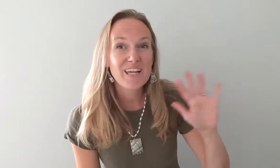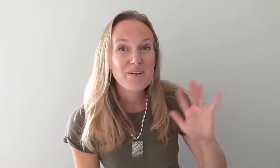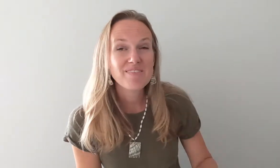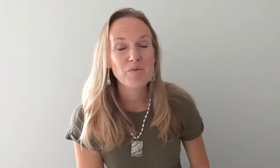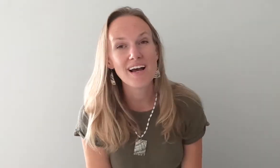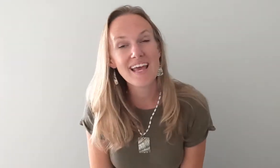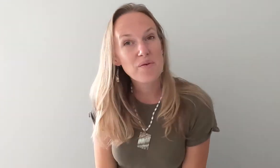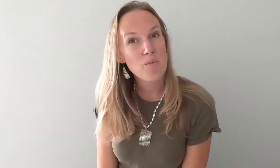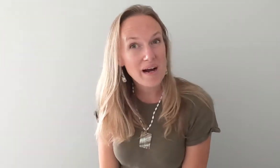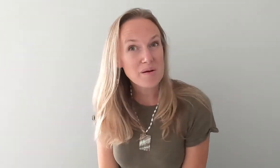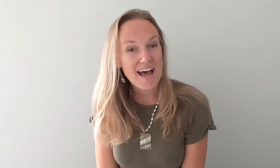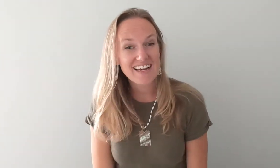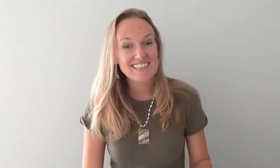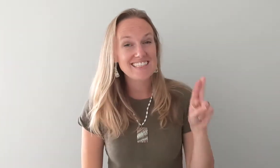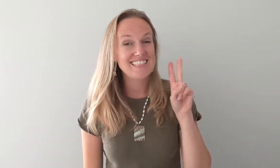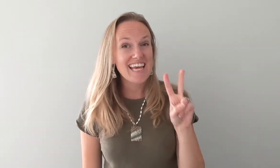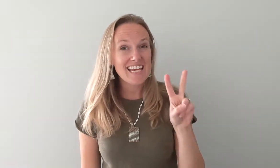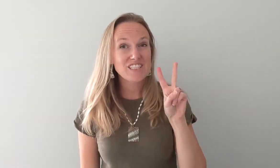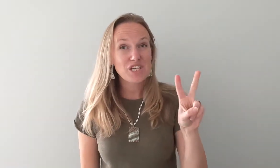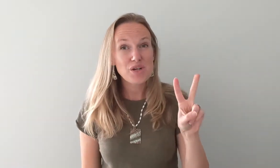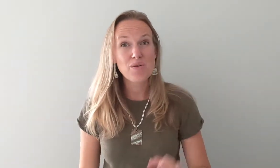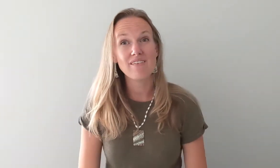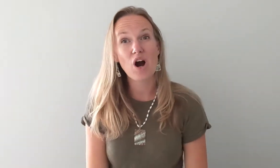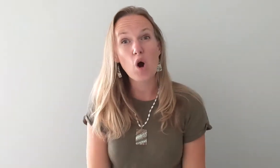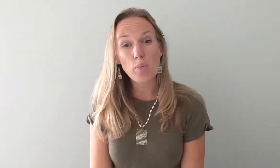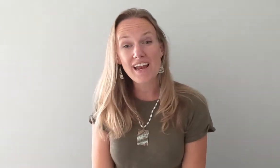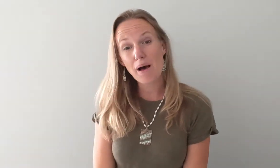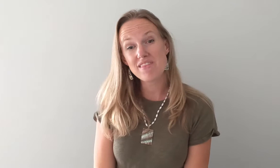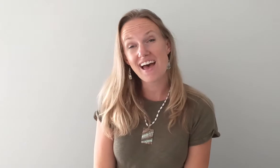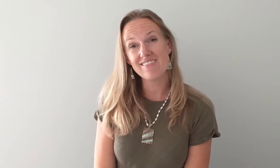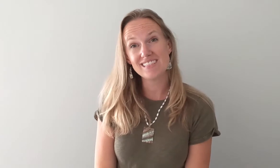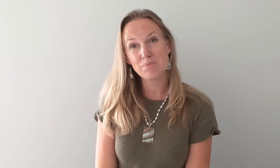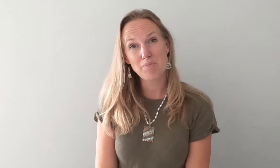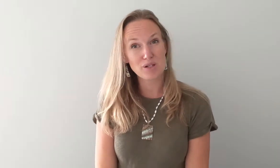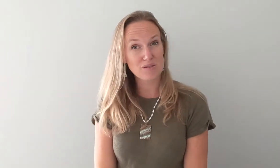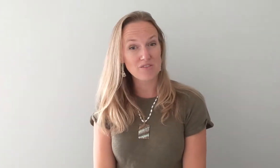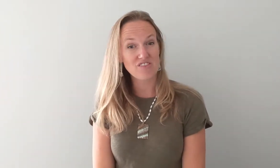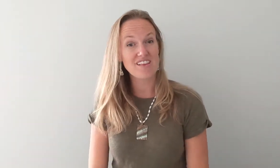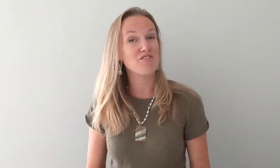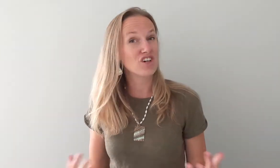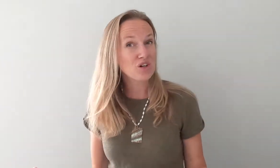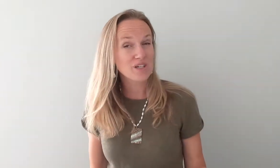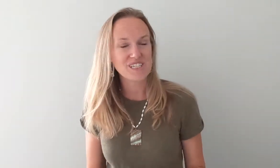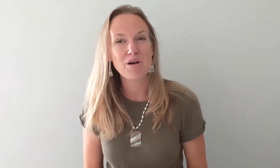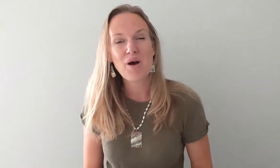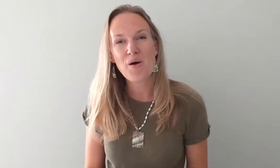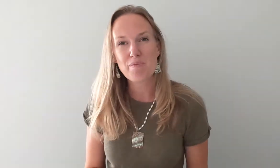Hello everyone, and welcome back to day 2 of Open Up the Heavens by either Vertical Worship or